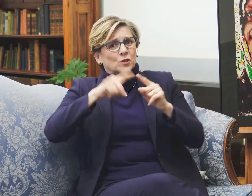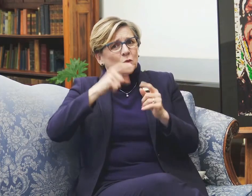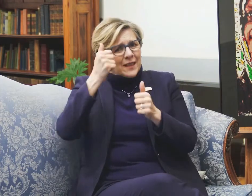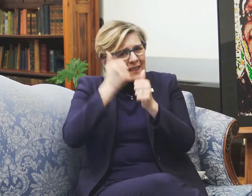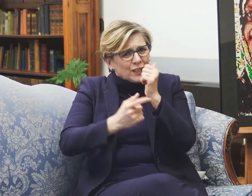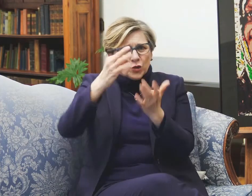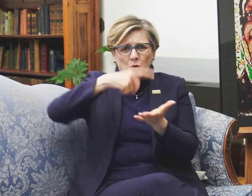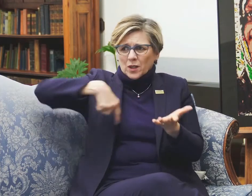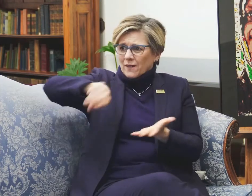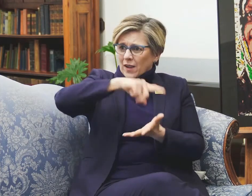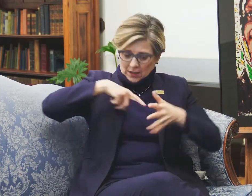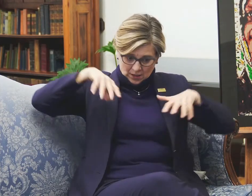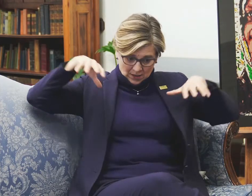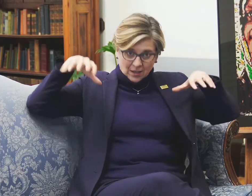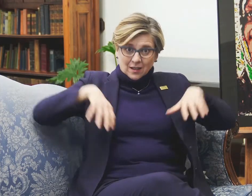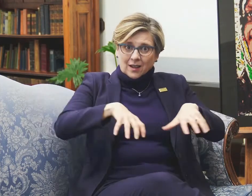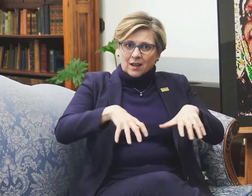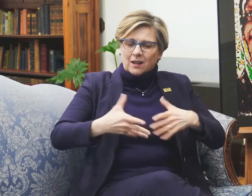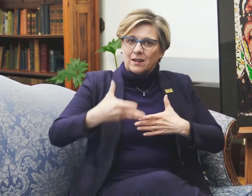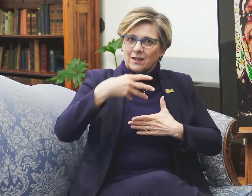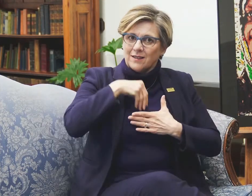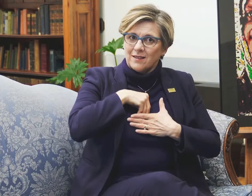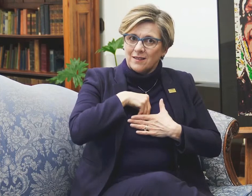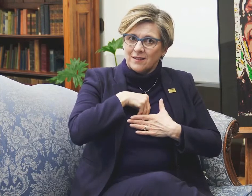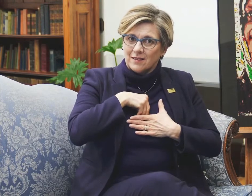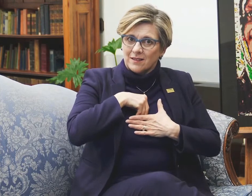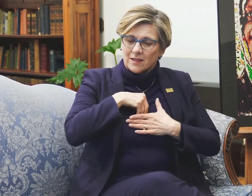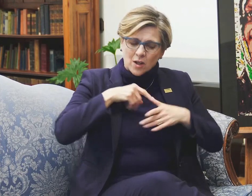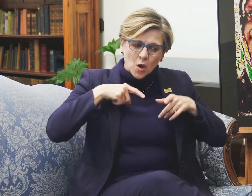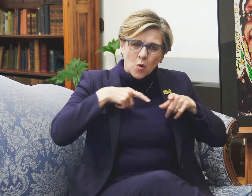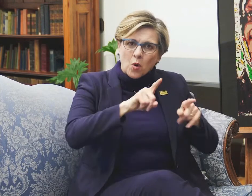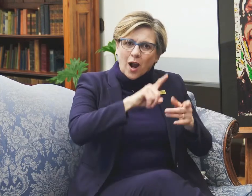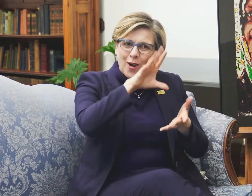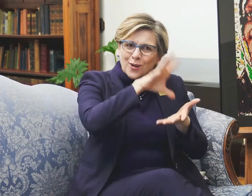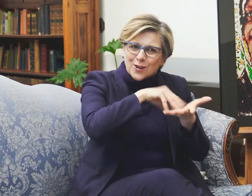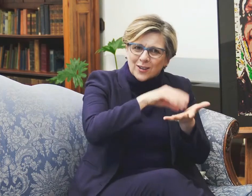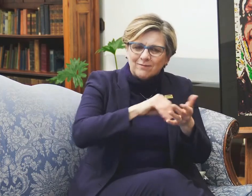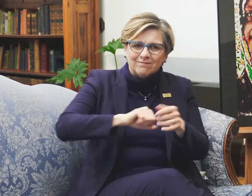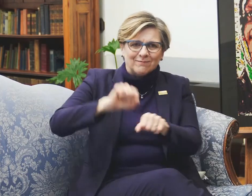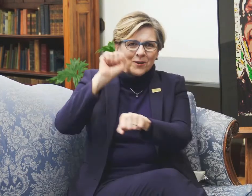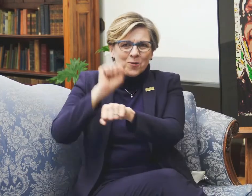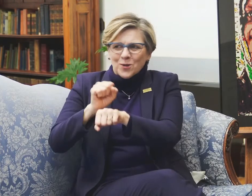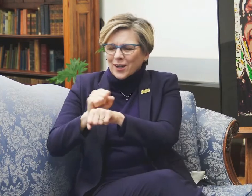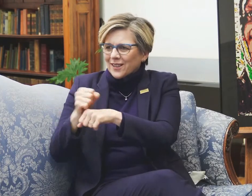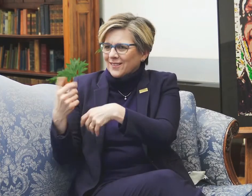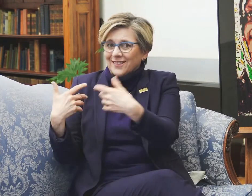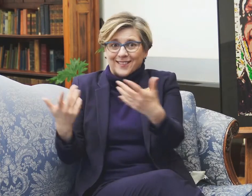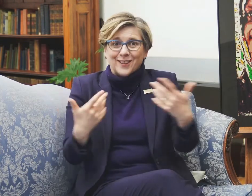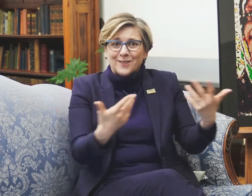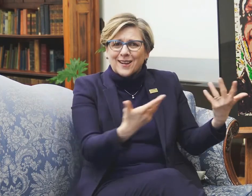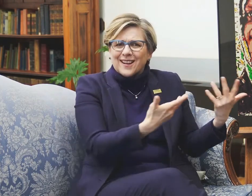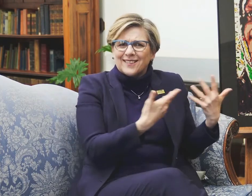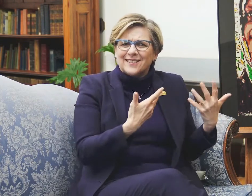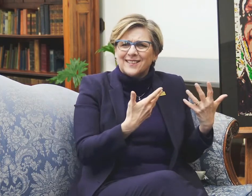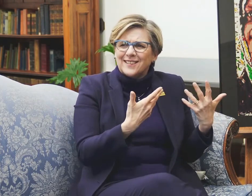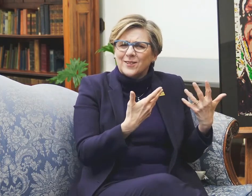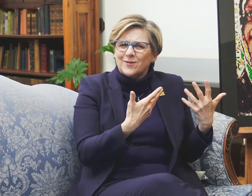These values make a difference when each of us actively applies them as we learn, work, and engage with